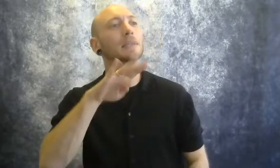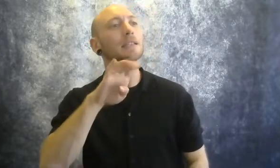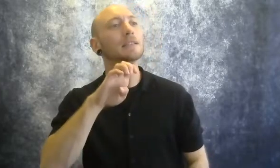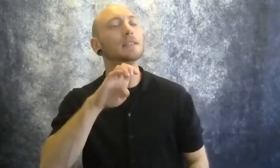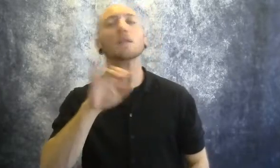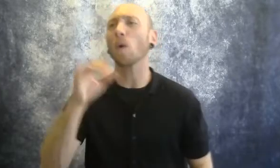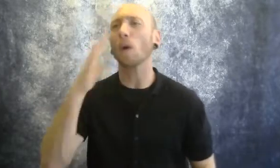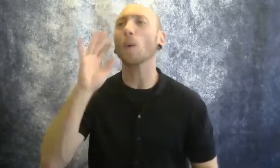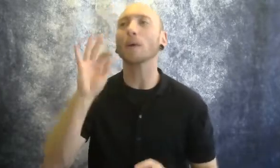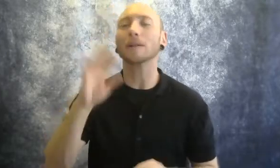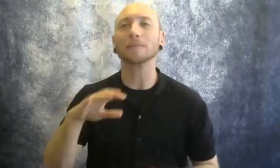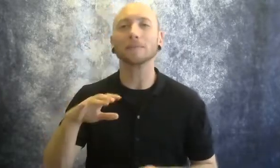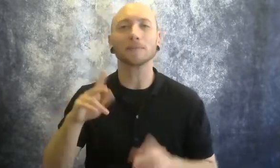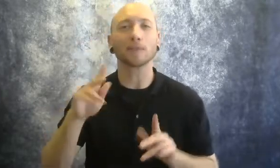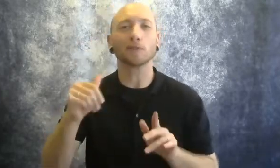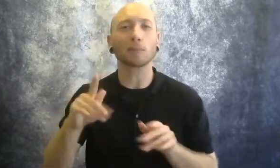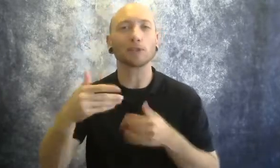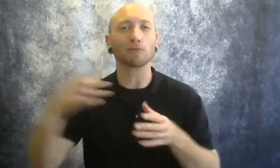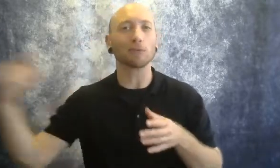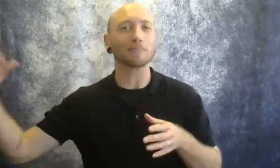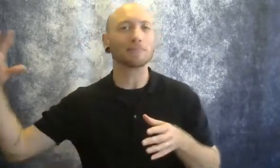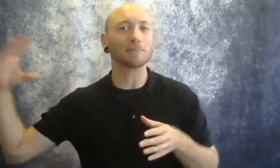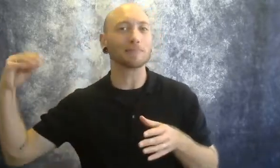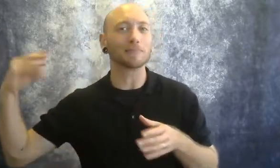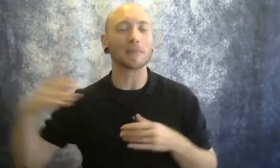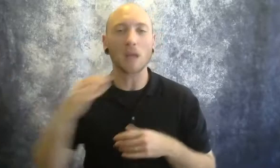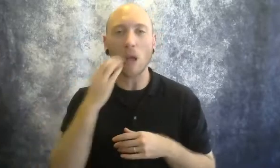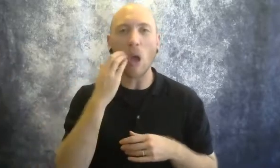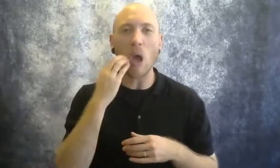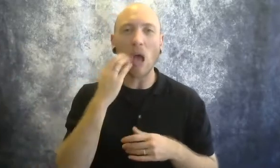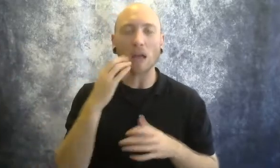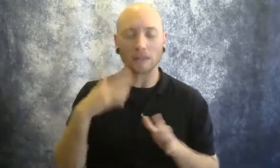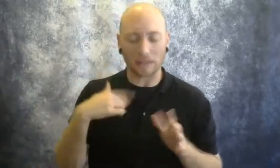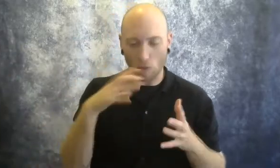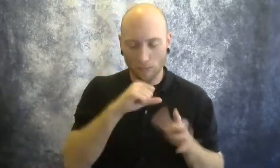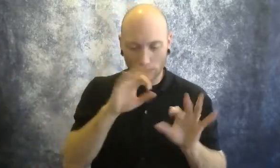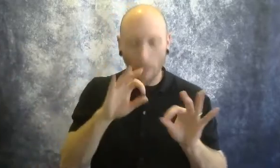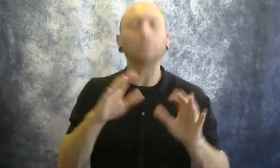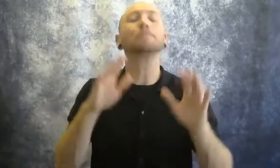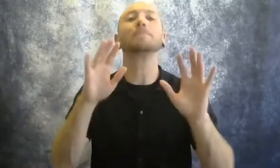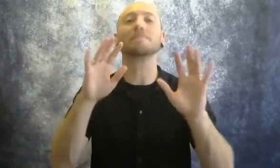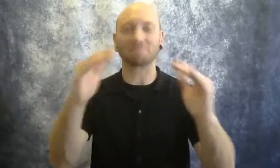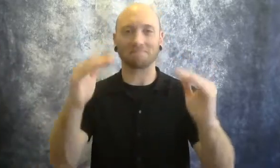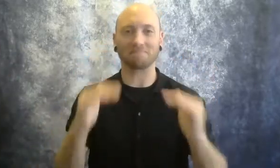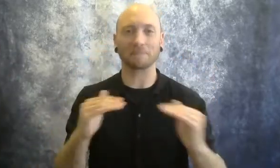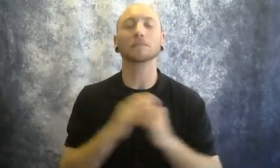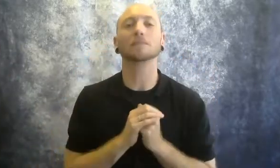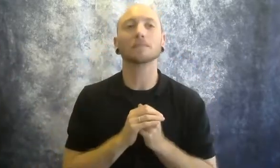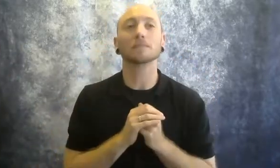Pete Espinosa. Yeah, I know where I am. Just thinking here for a minute, guys. I don't want to get ahead of me. I don't want to miss anything.